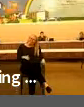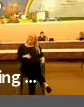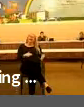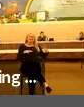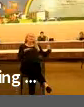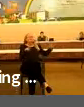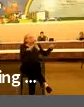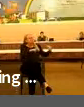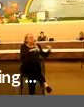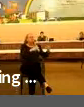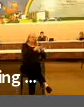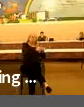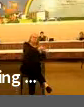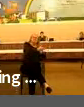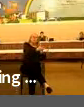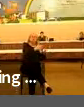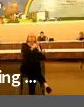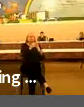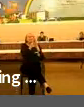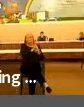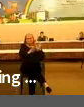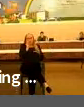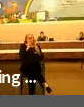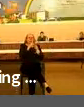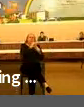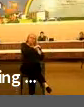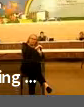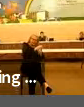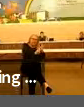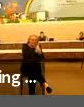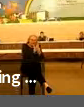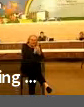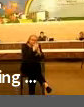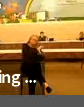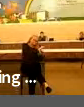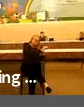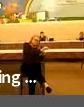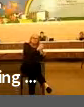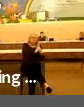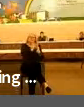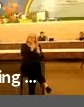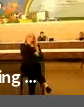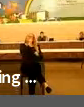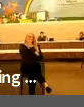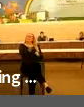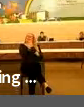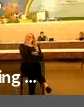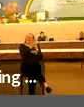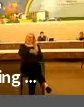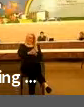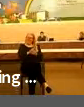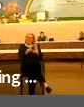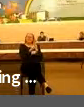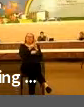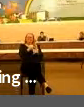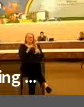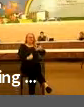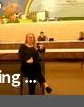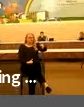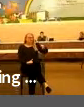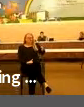that. So we are putting landscaping on both sides of the fence so that it really does create a solid buffer all the way